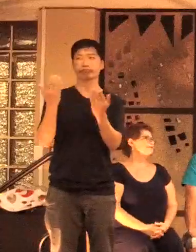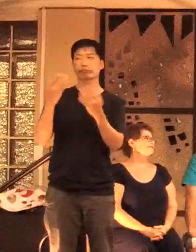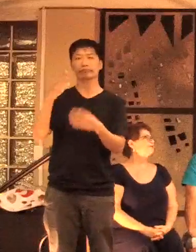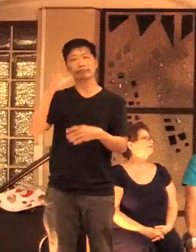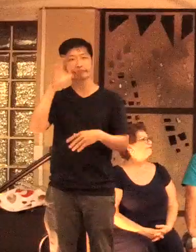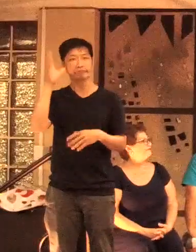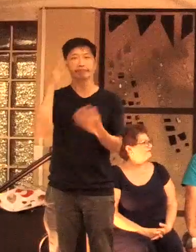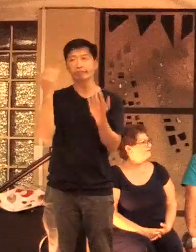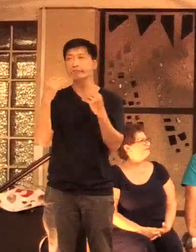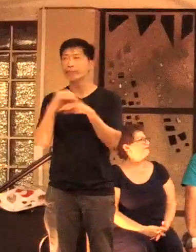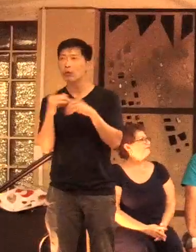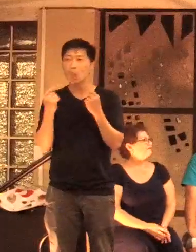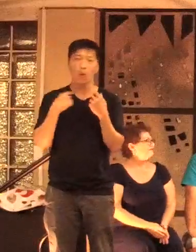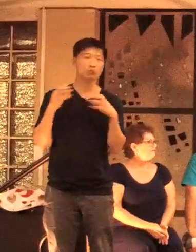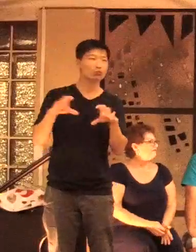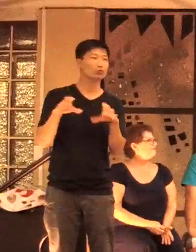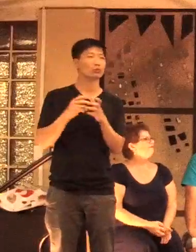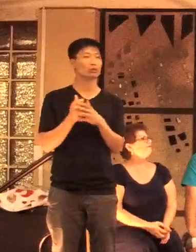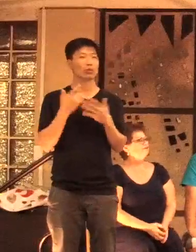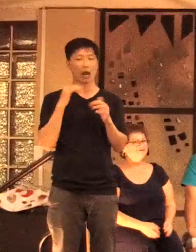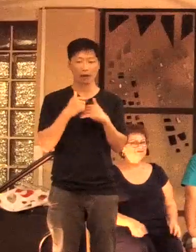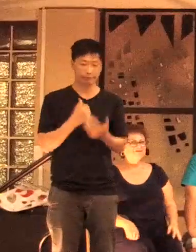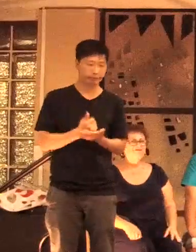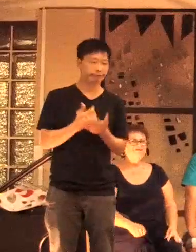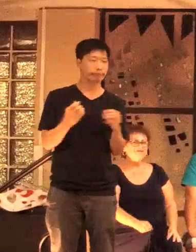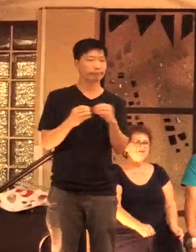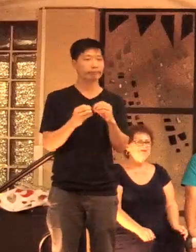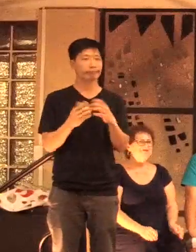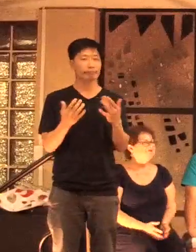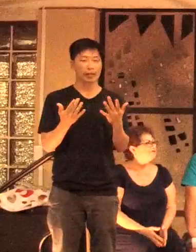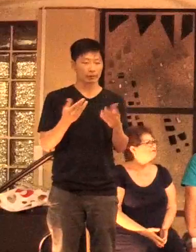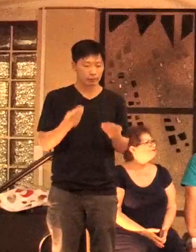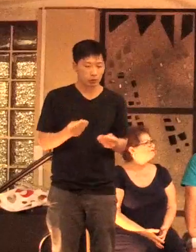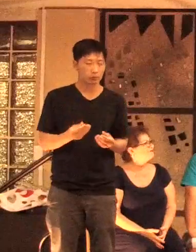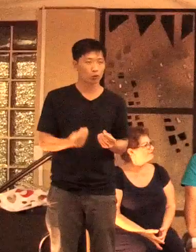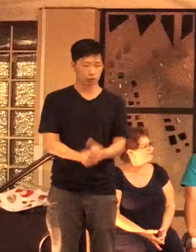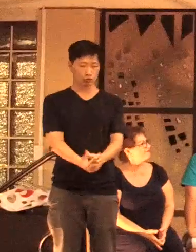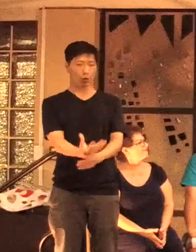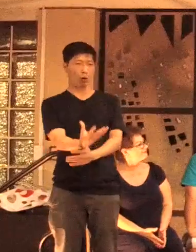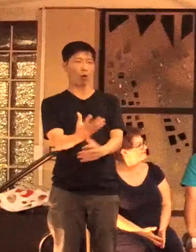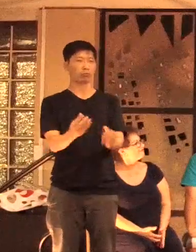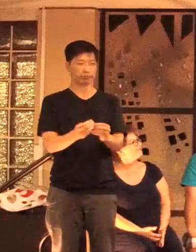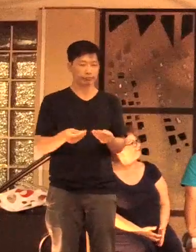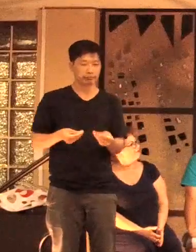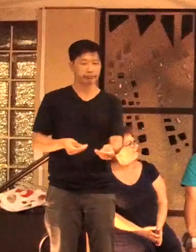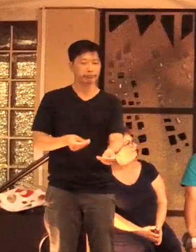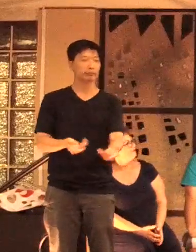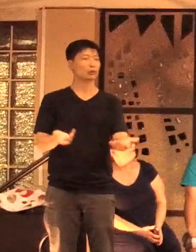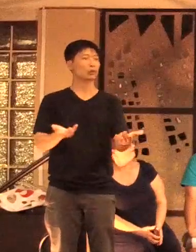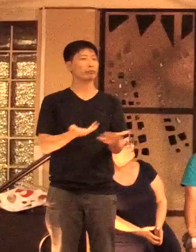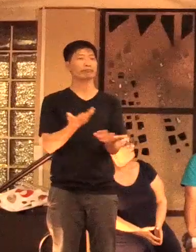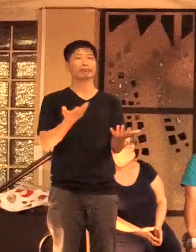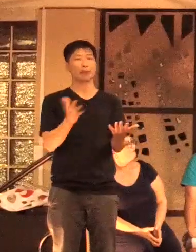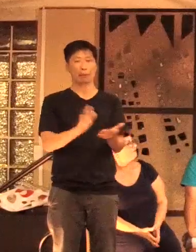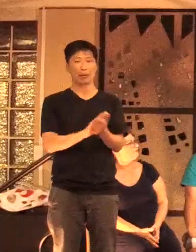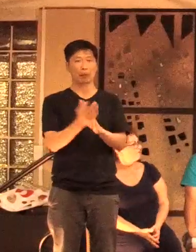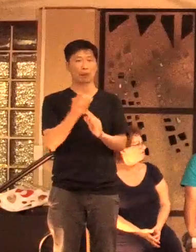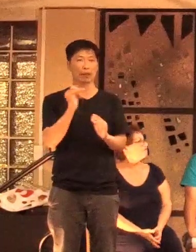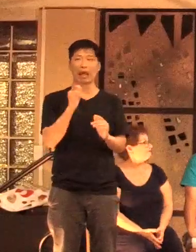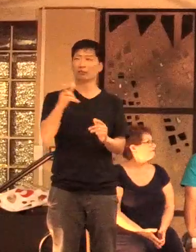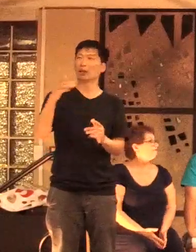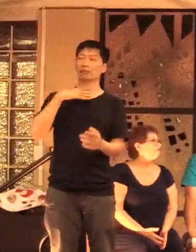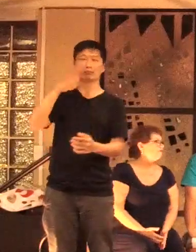what I could do to help them and nourish them, help them to become something like how they